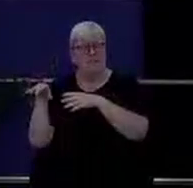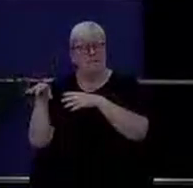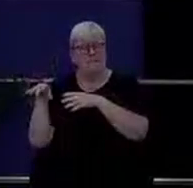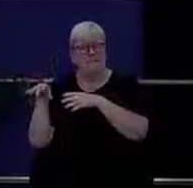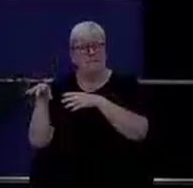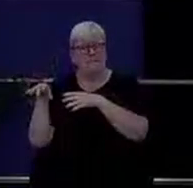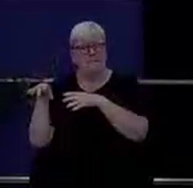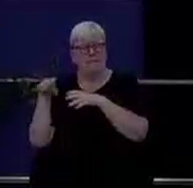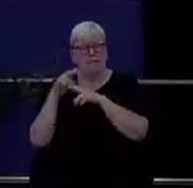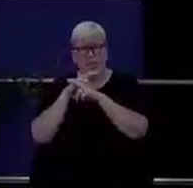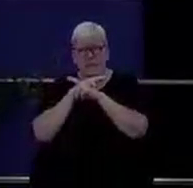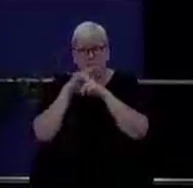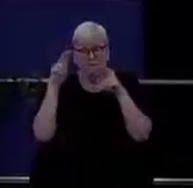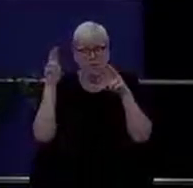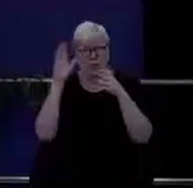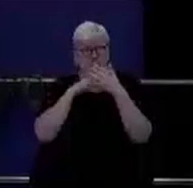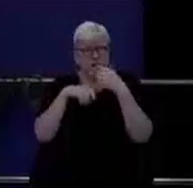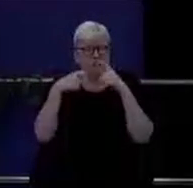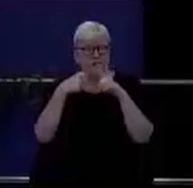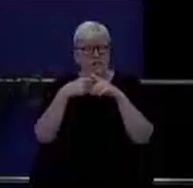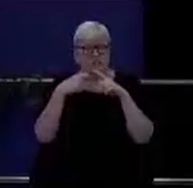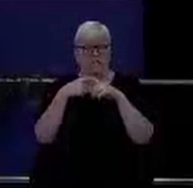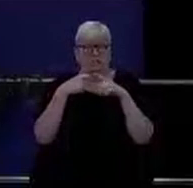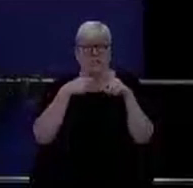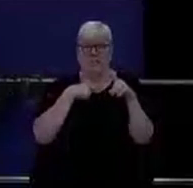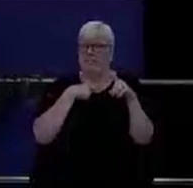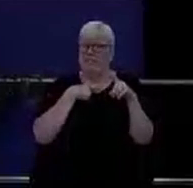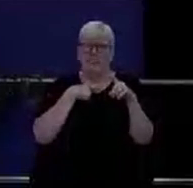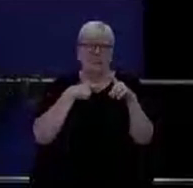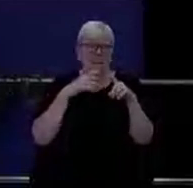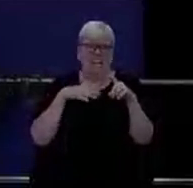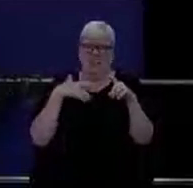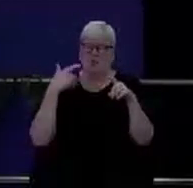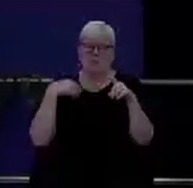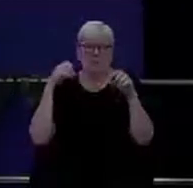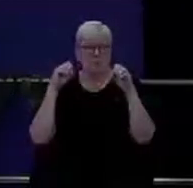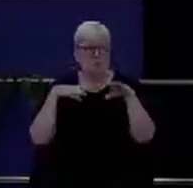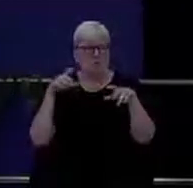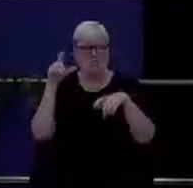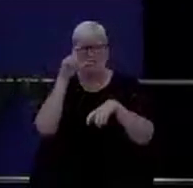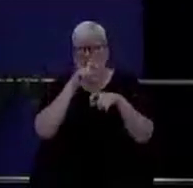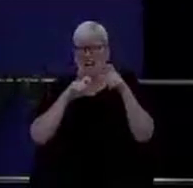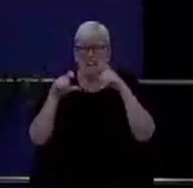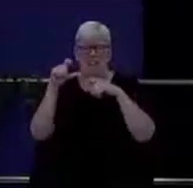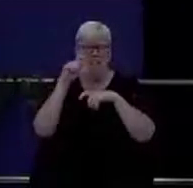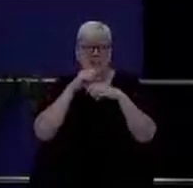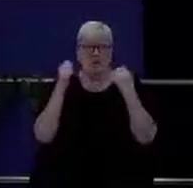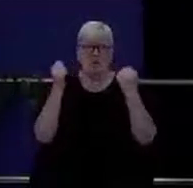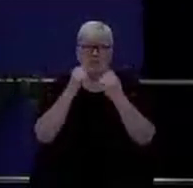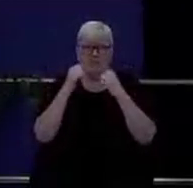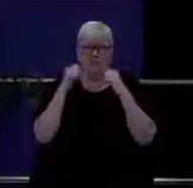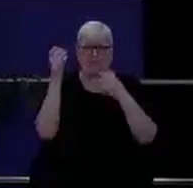it is the view from my kitchen window, I could not bear the thought of losing even more colour, given how winter drains it from the